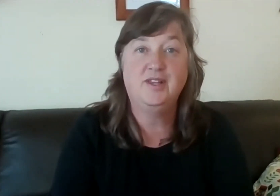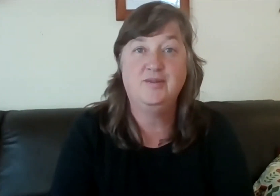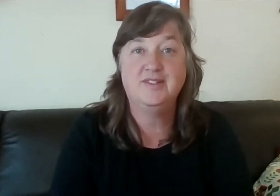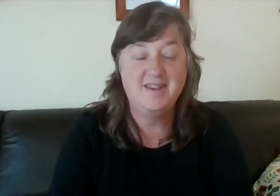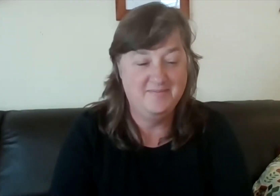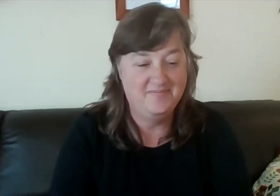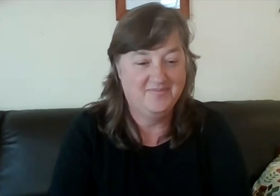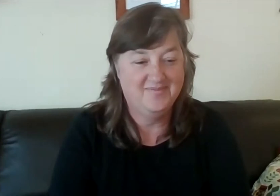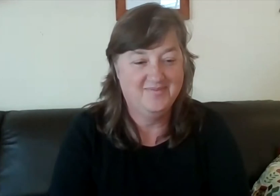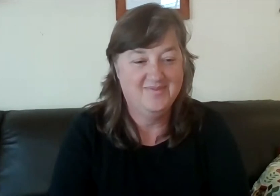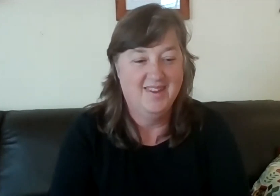We'll see.